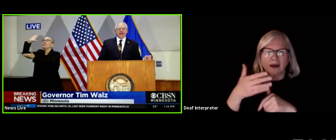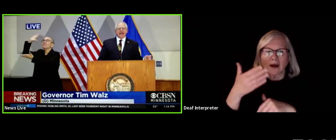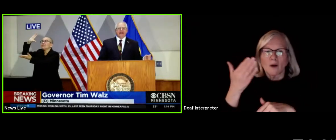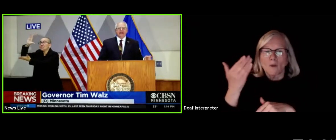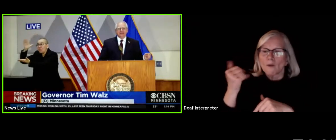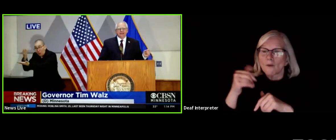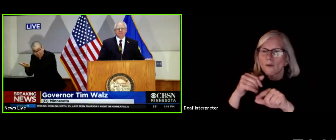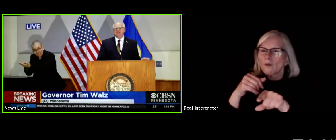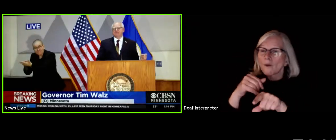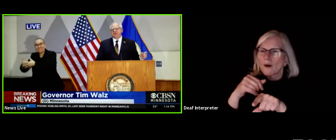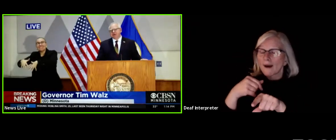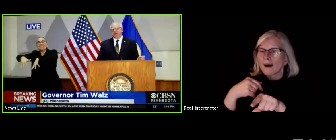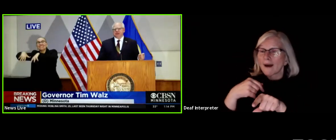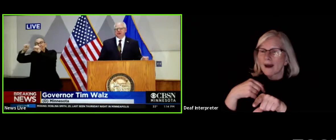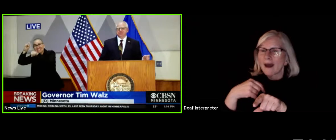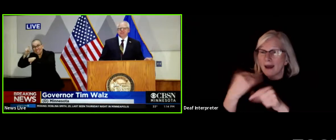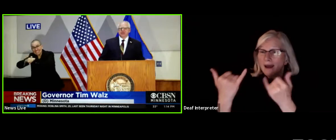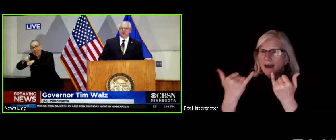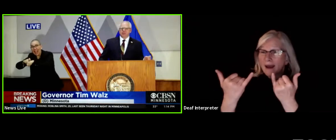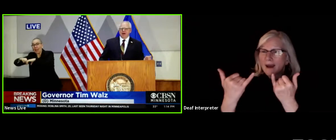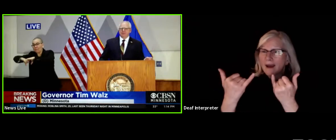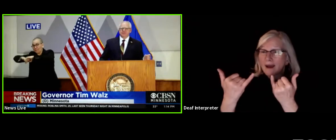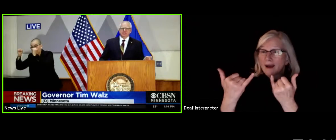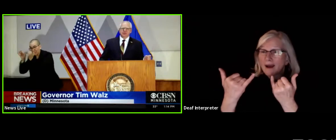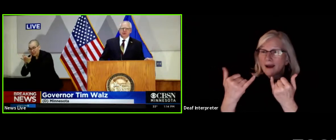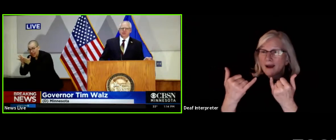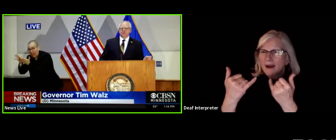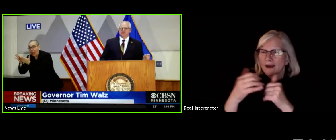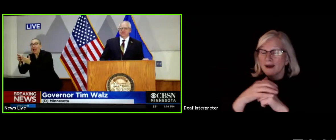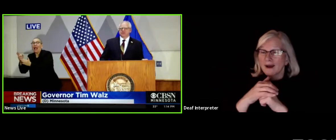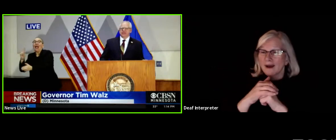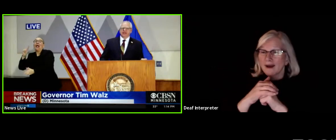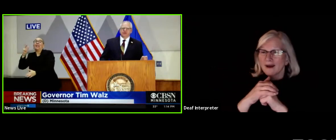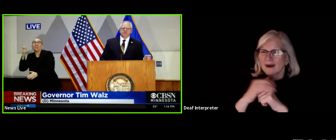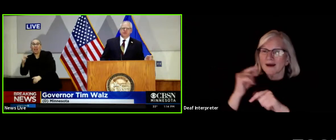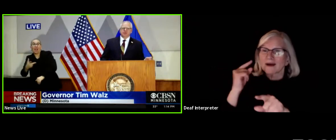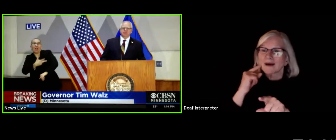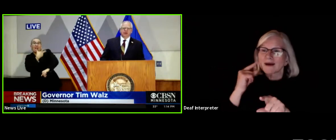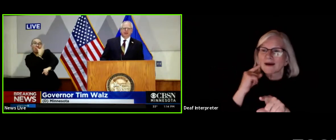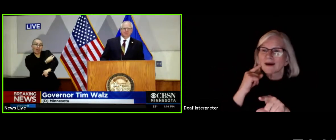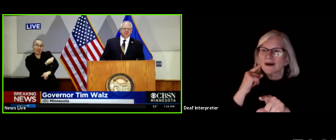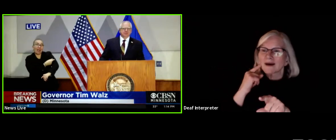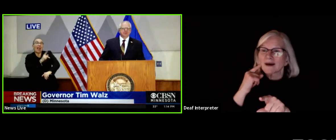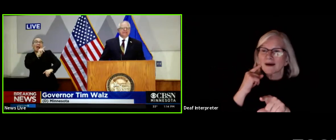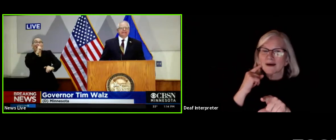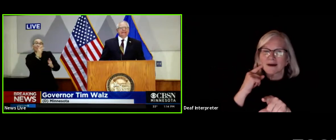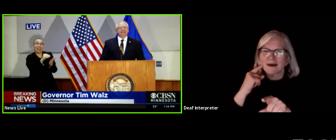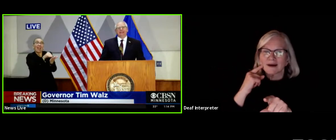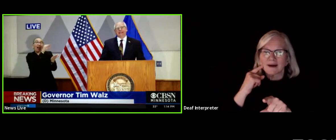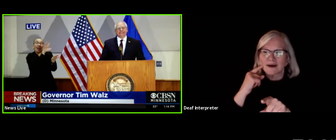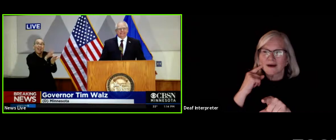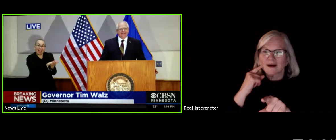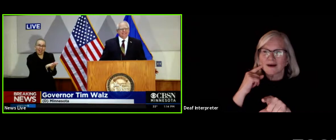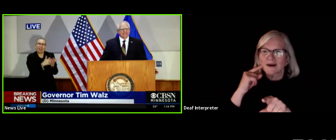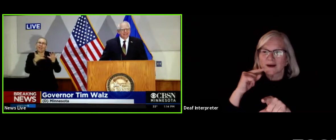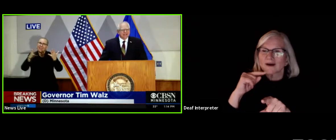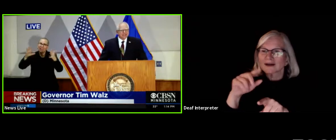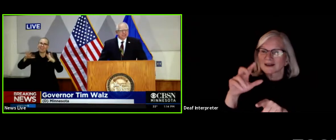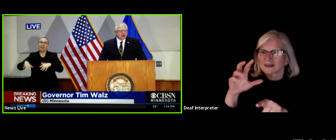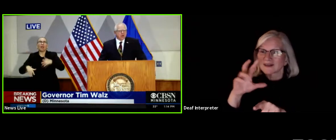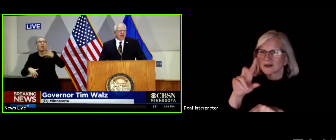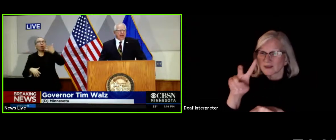out today that the 50 million doses that were promised and that were in reserve for the second dose that we've been planning on for 6 months didn't even